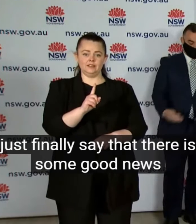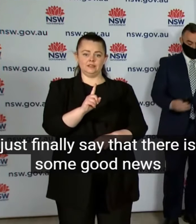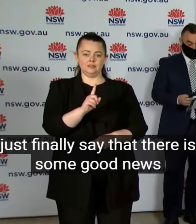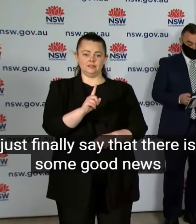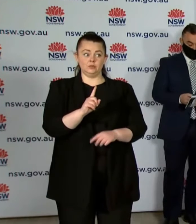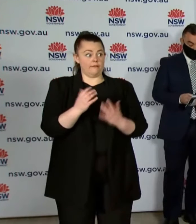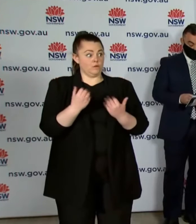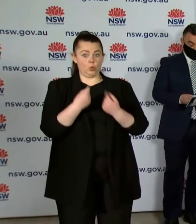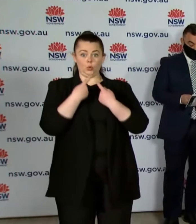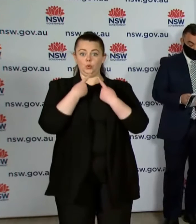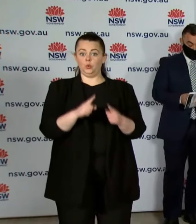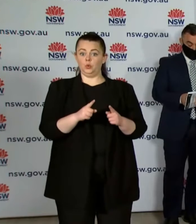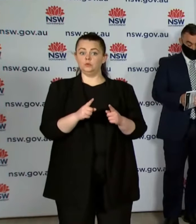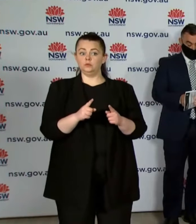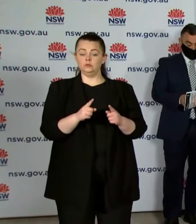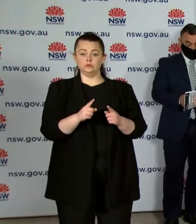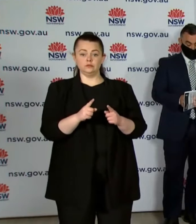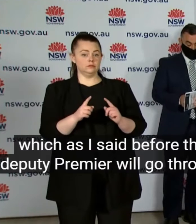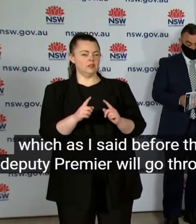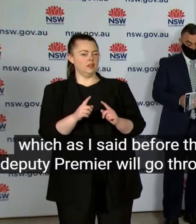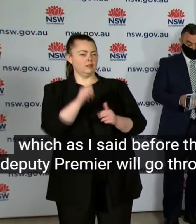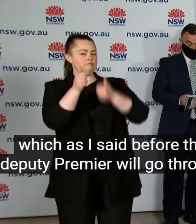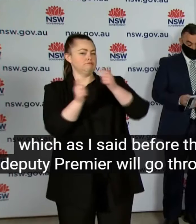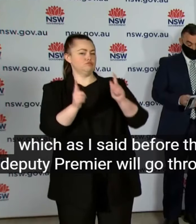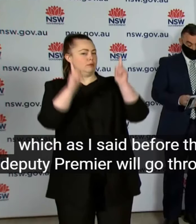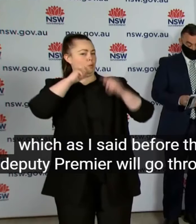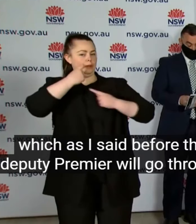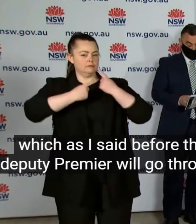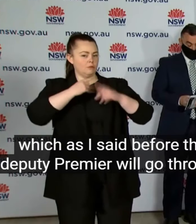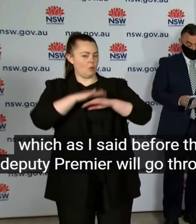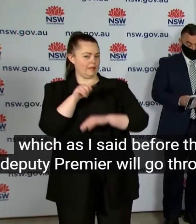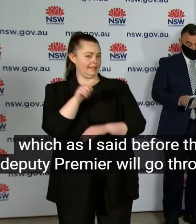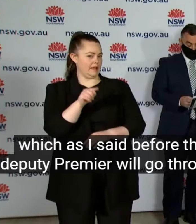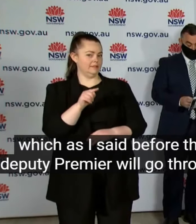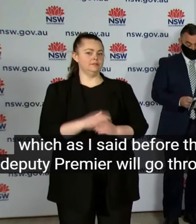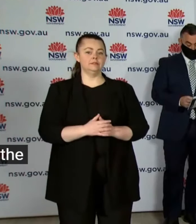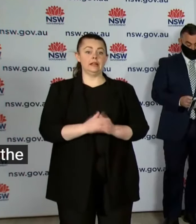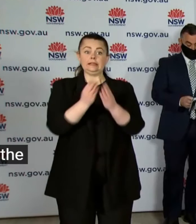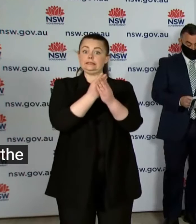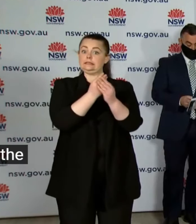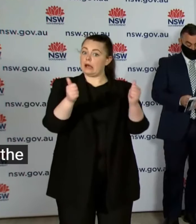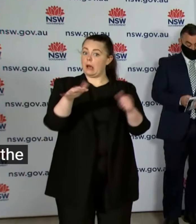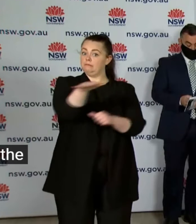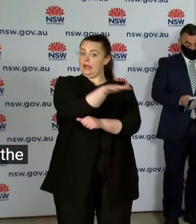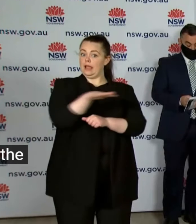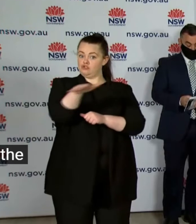there is some good news, which, as I said before, the Deputy Premier will go through the local government areas that are coming out of